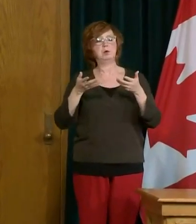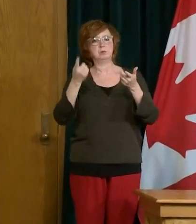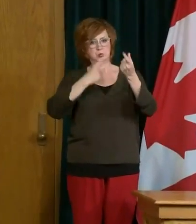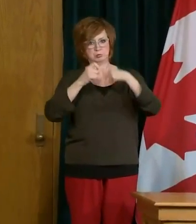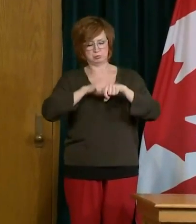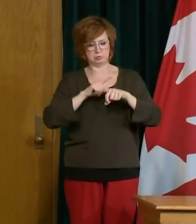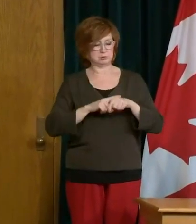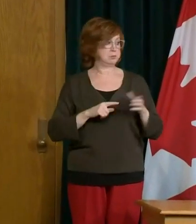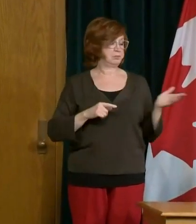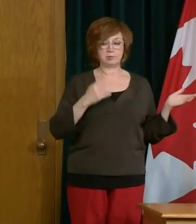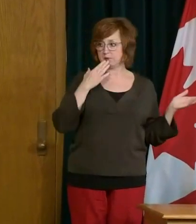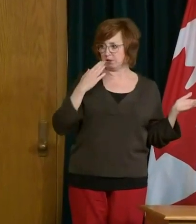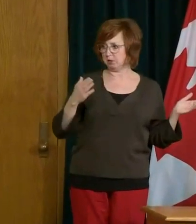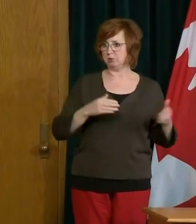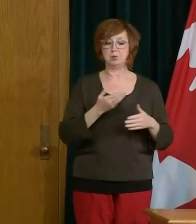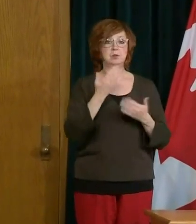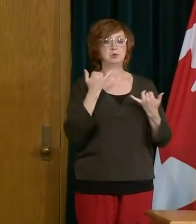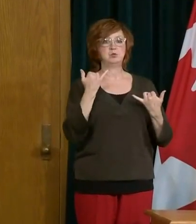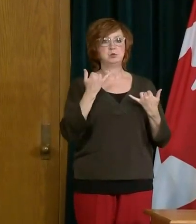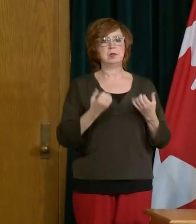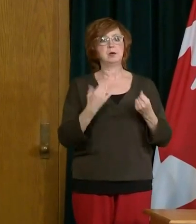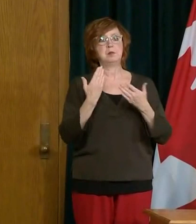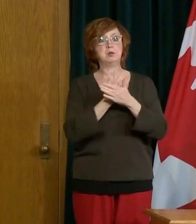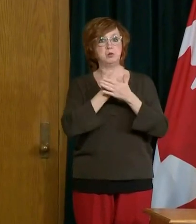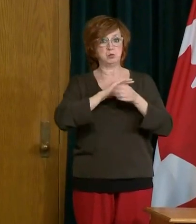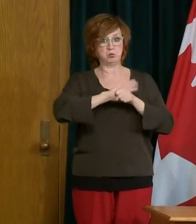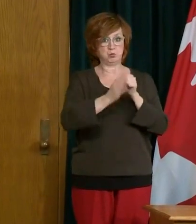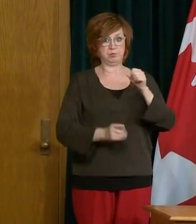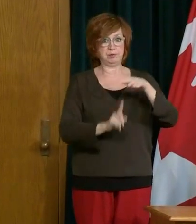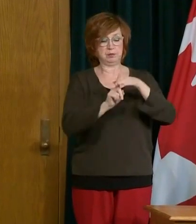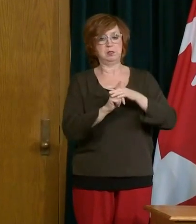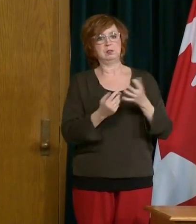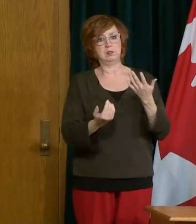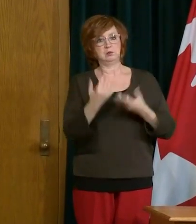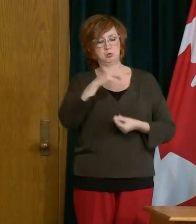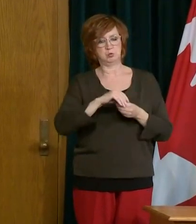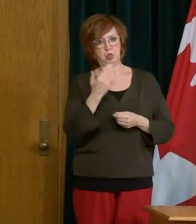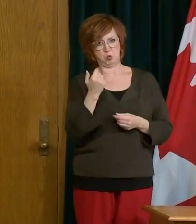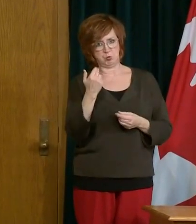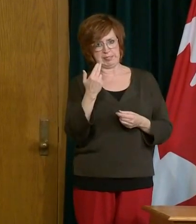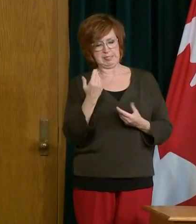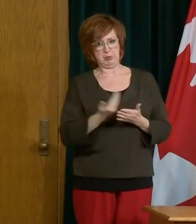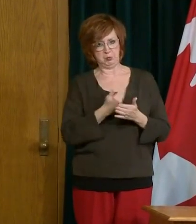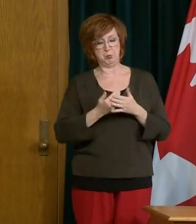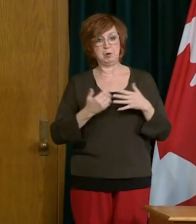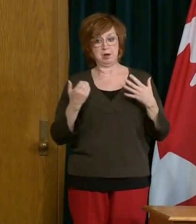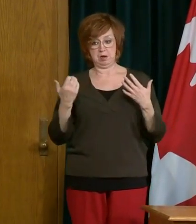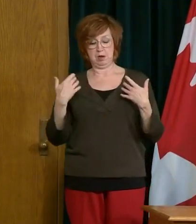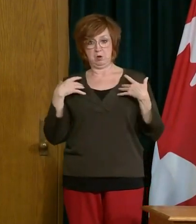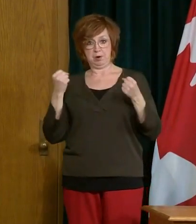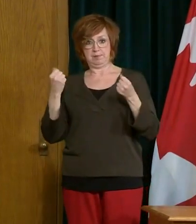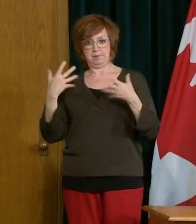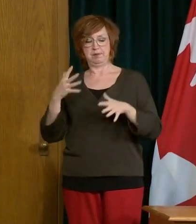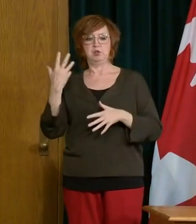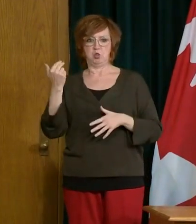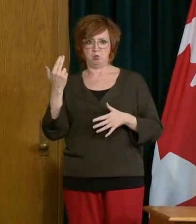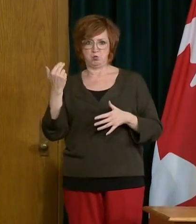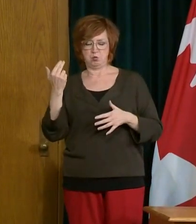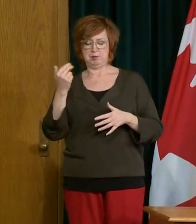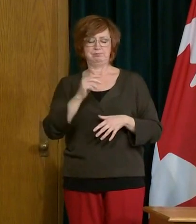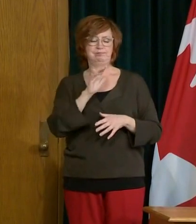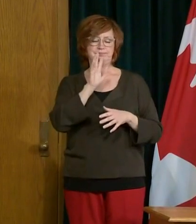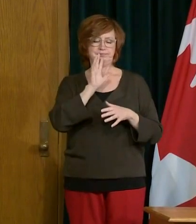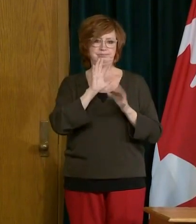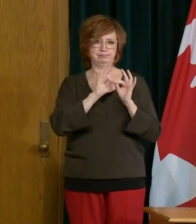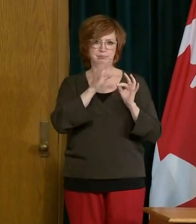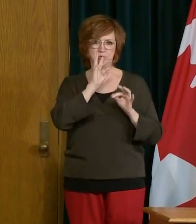today we are reporting 13 new cases as well as 6 additional recoveries. Most of the new cases, again, are in the Loche